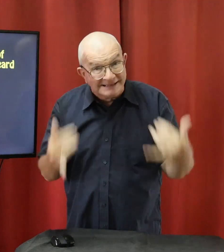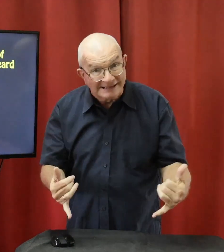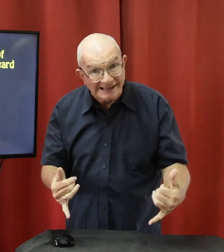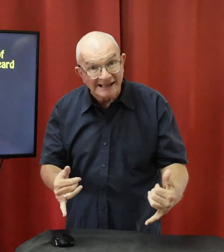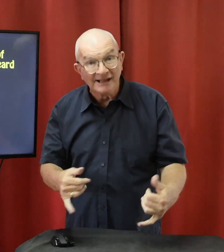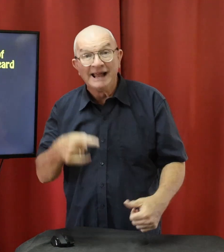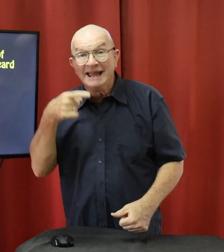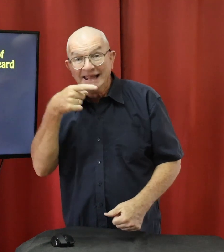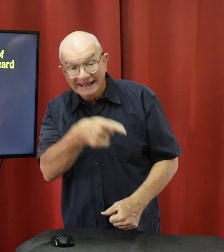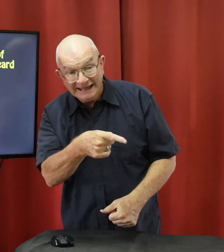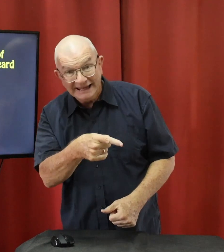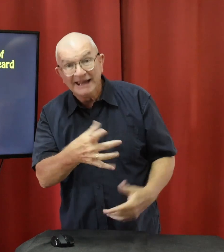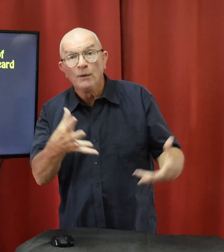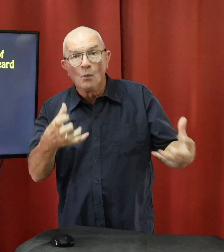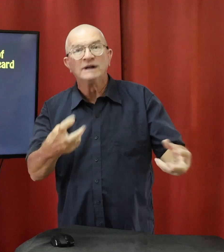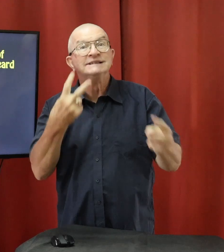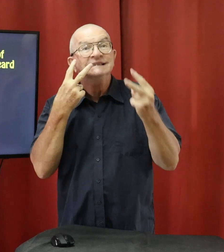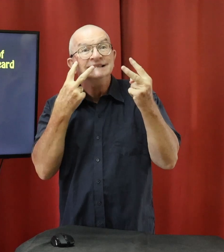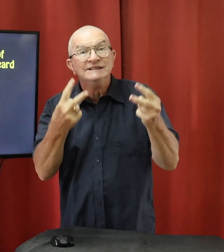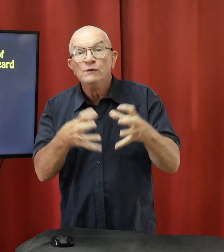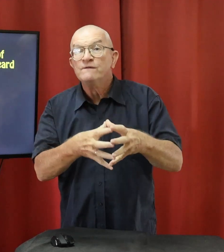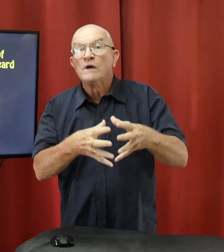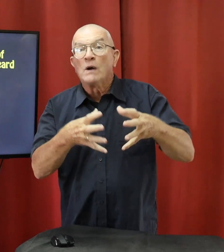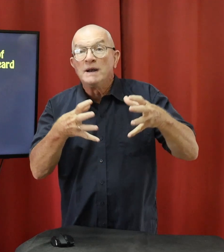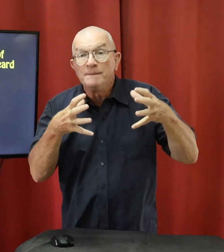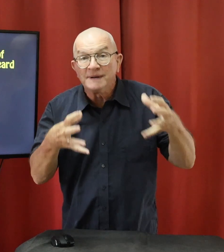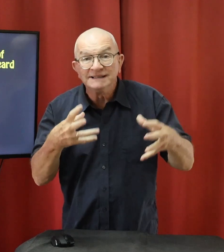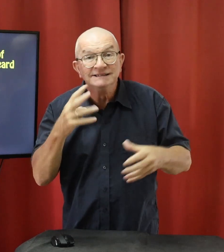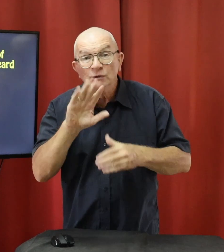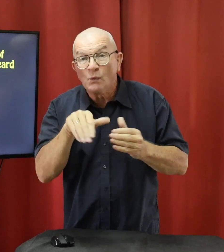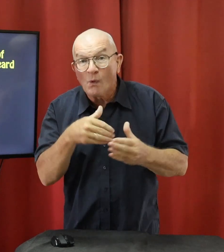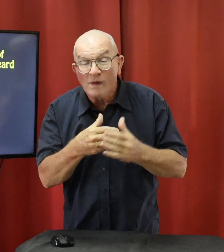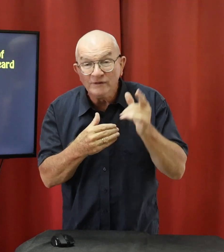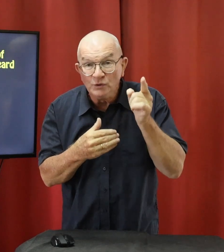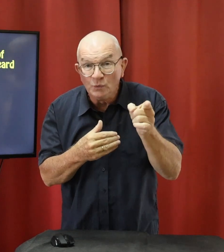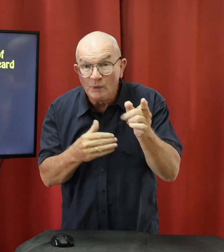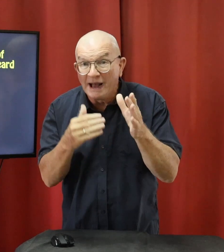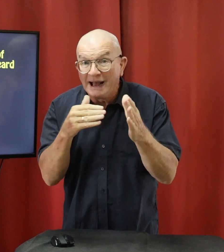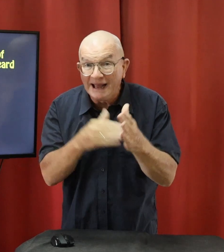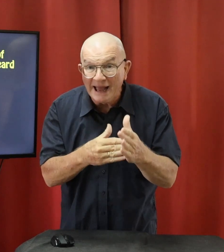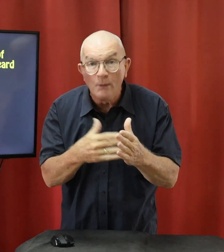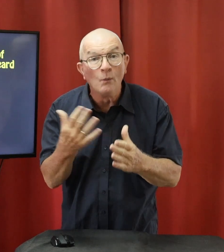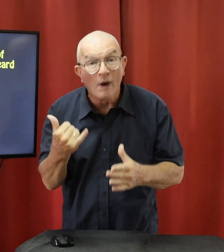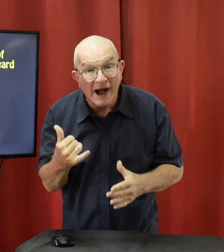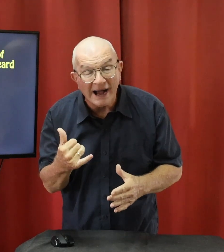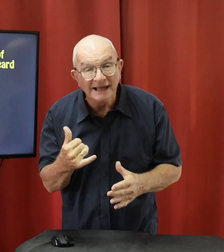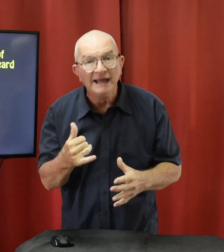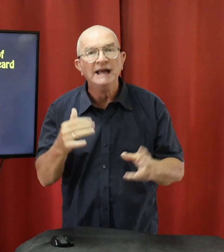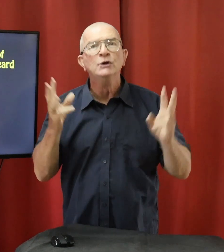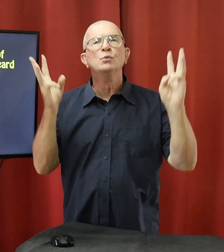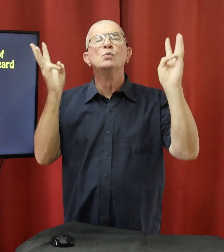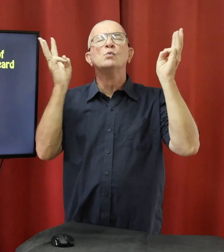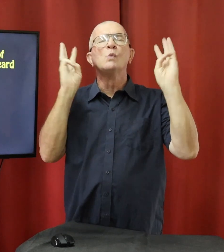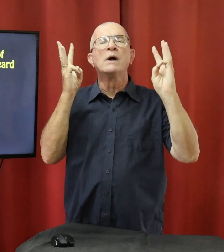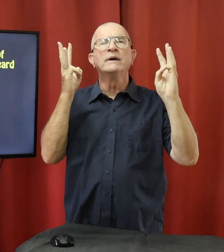"But now he wants very much to see all of you again, and he's